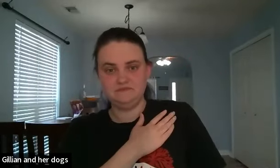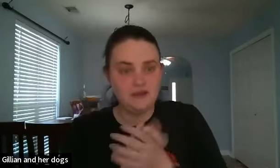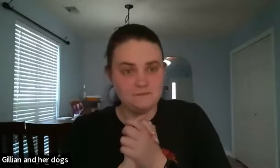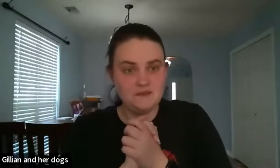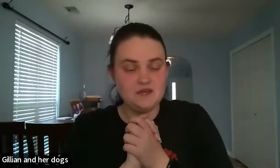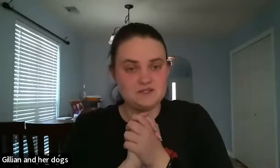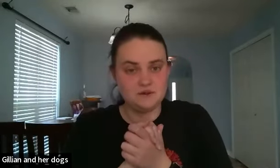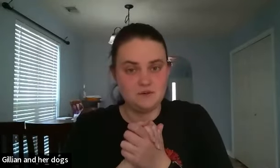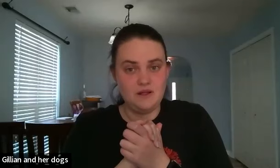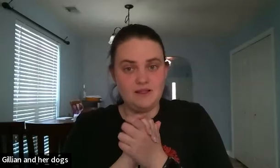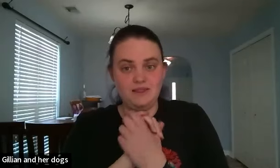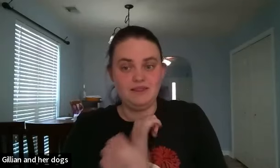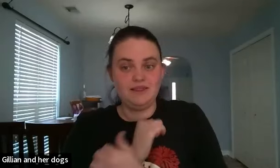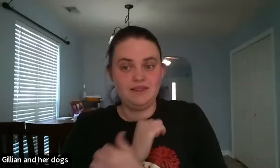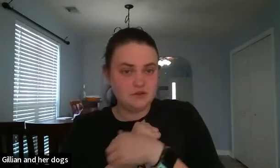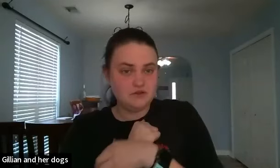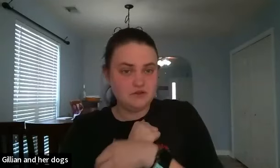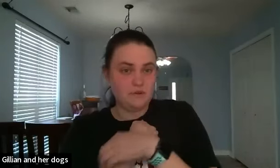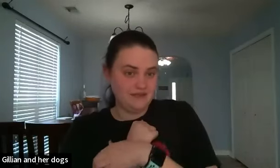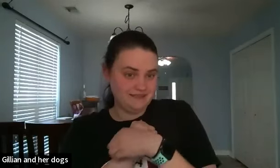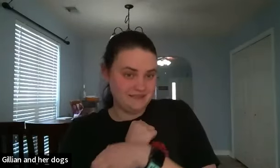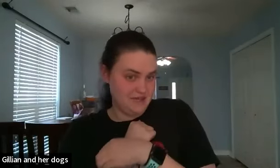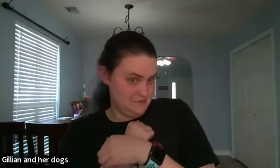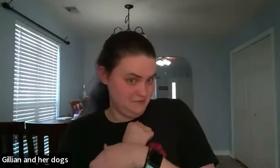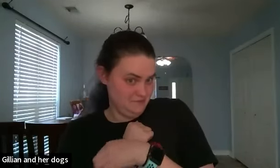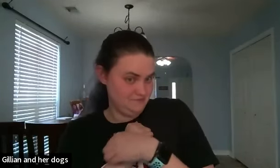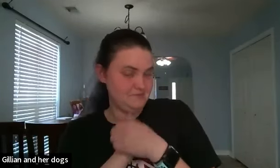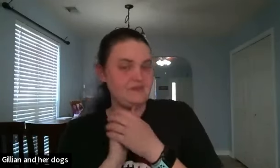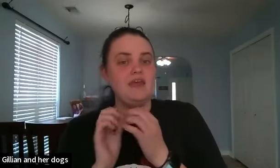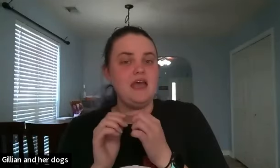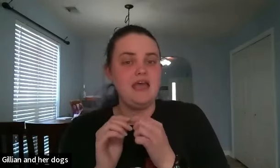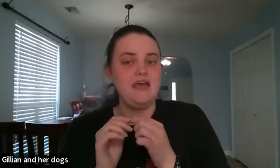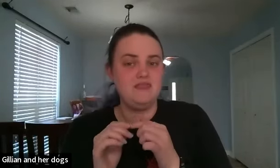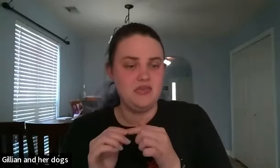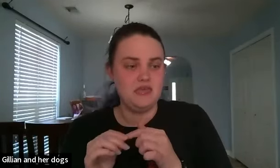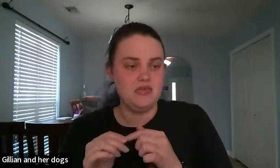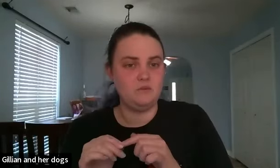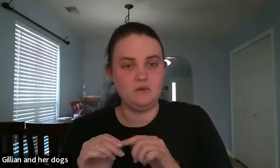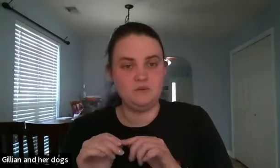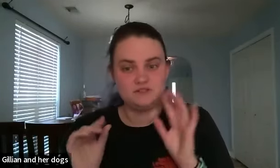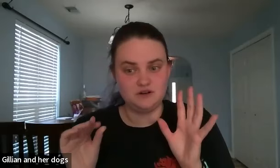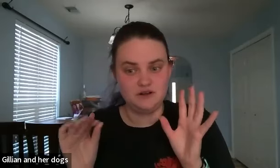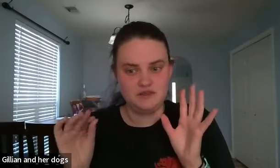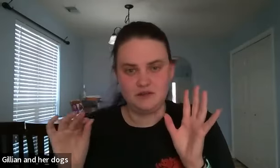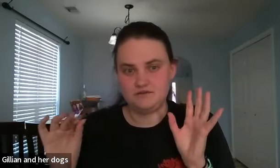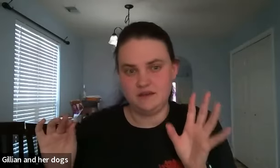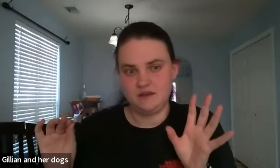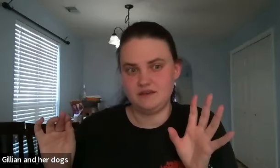Okay, so let's go through our weeks again. And then we will start, I think, our family.